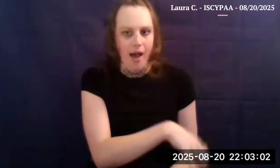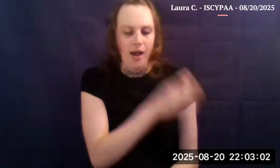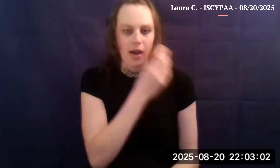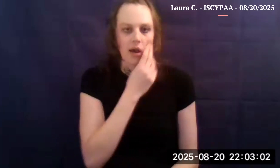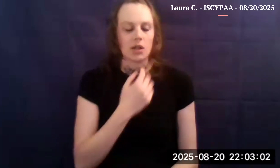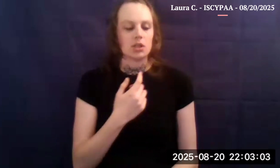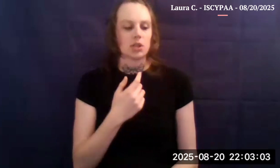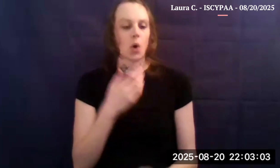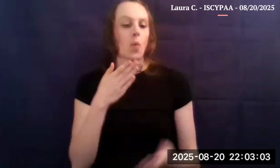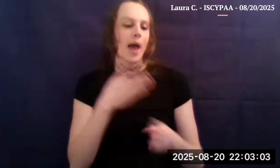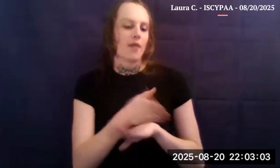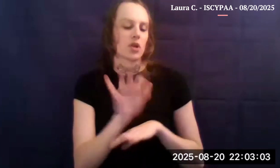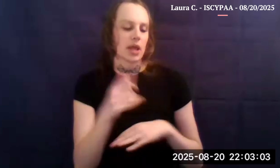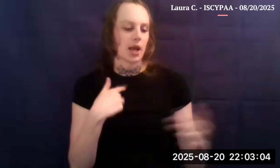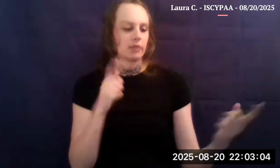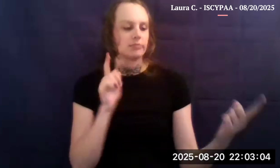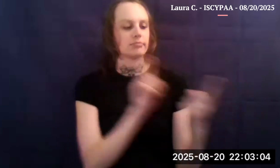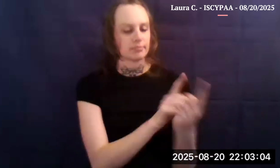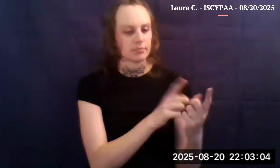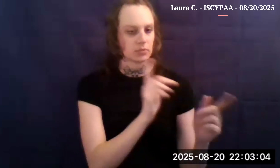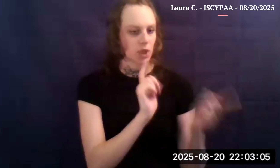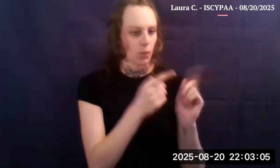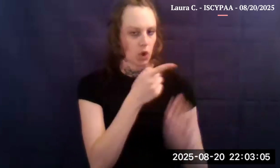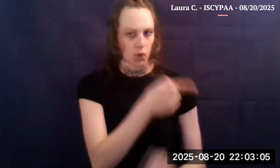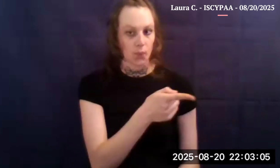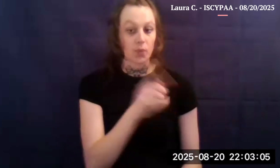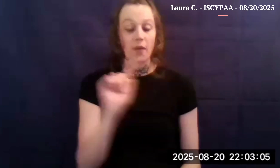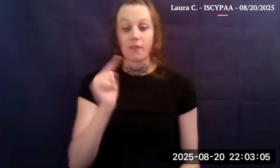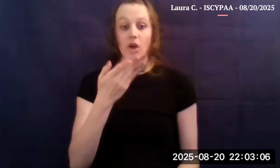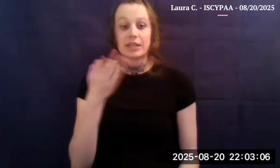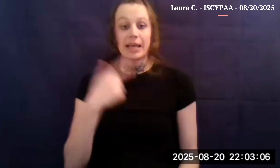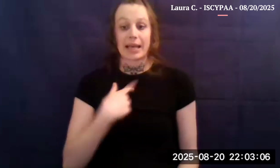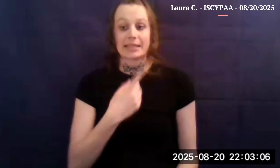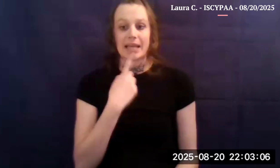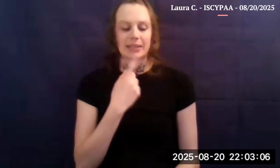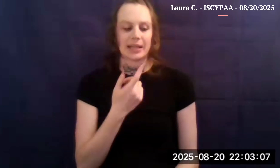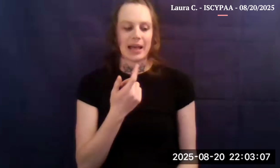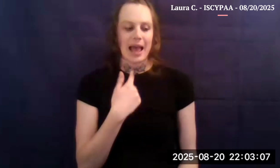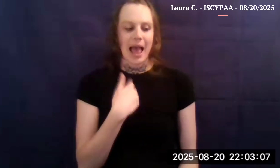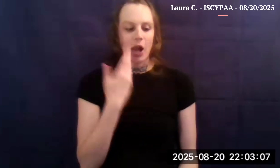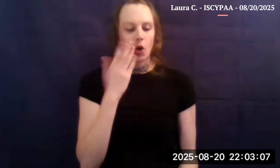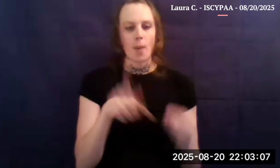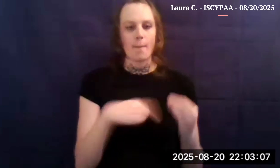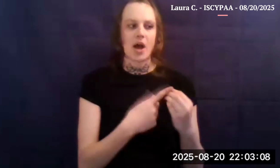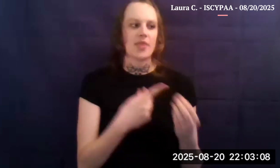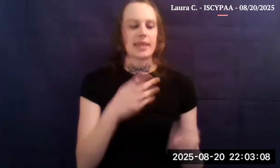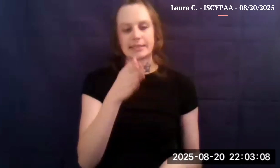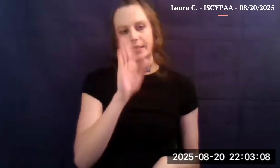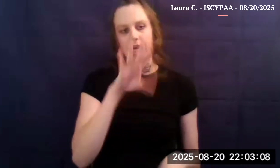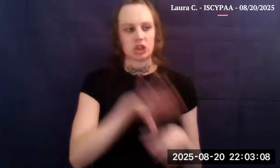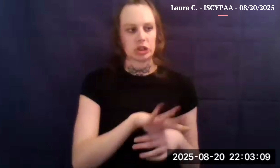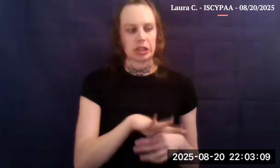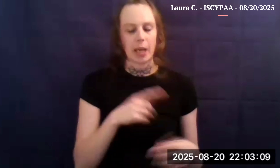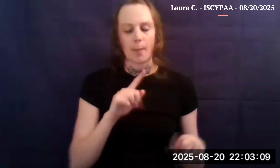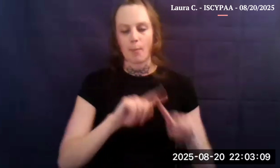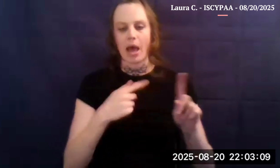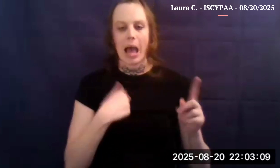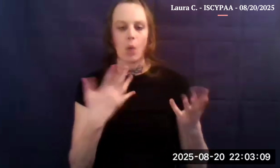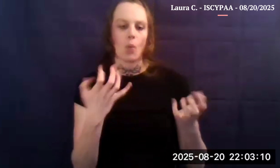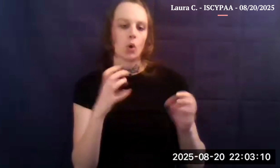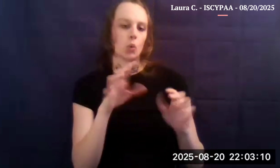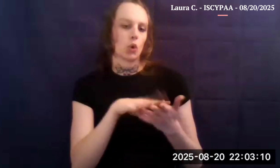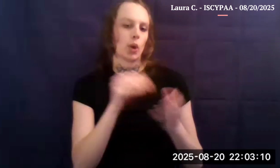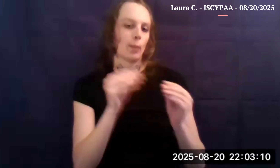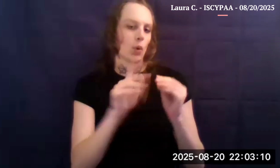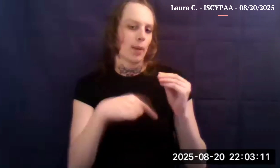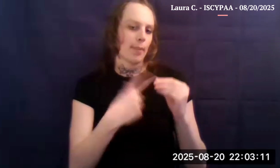I talked to her afterwards, and, my exact words, the first thing I said to her was, I don't know about this God shit, but I want to learn a little bit more about AA. And